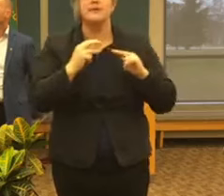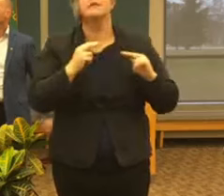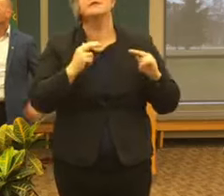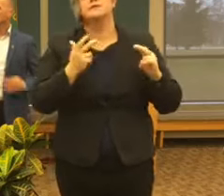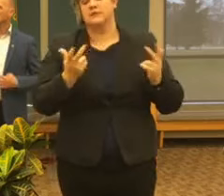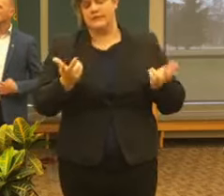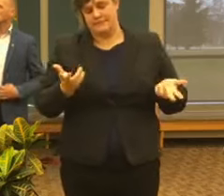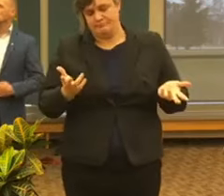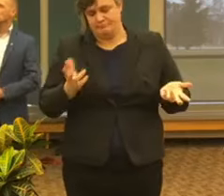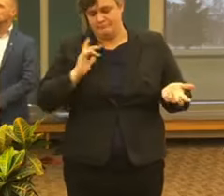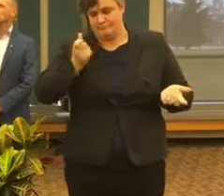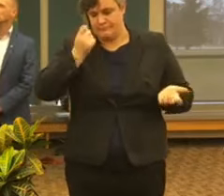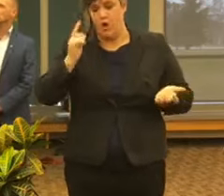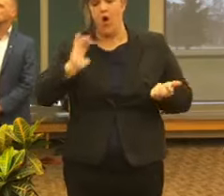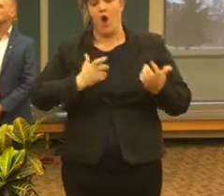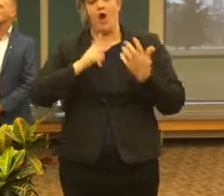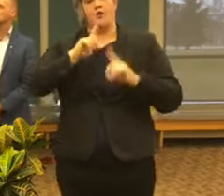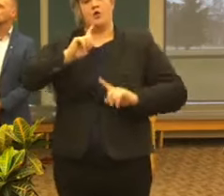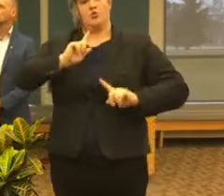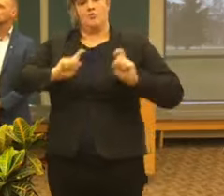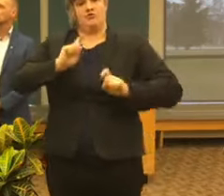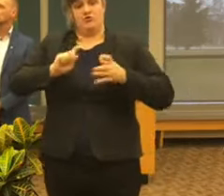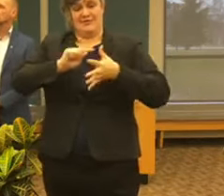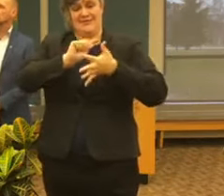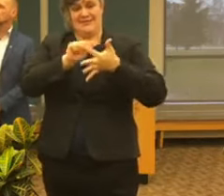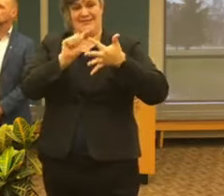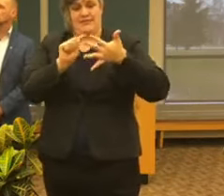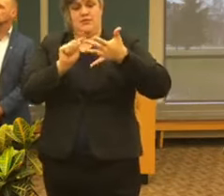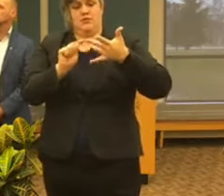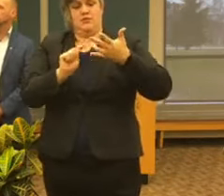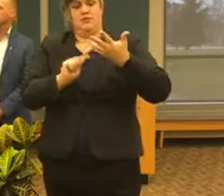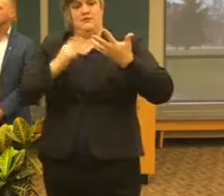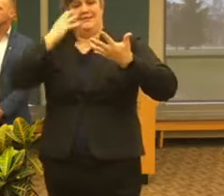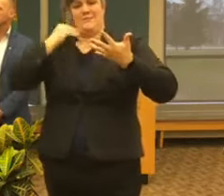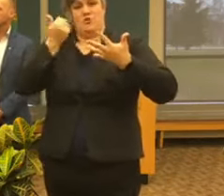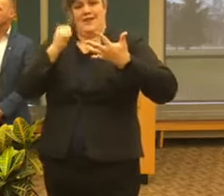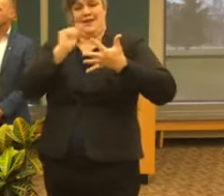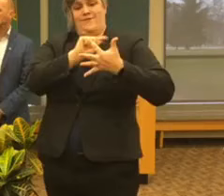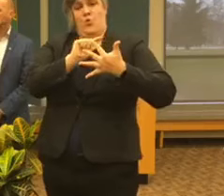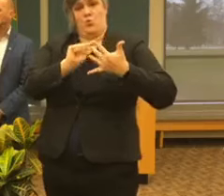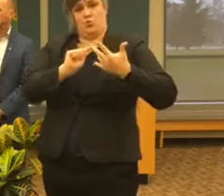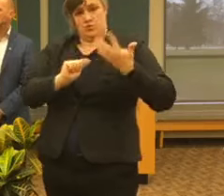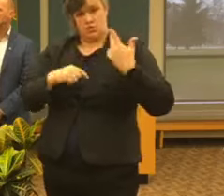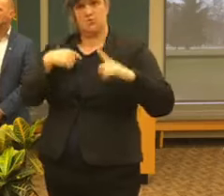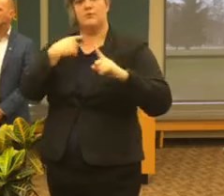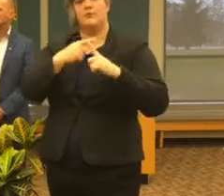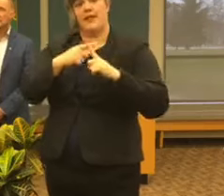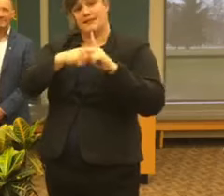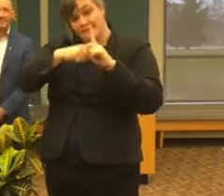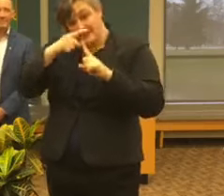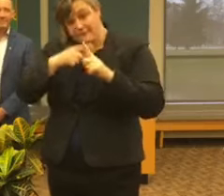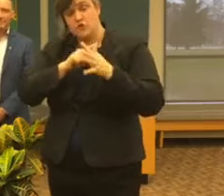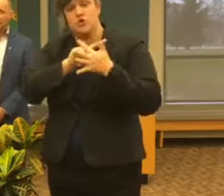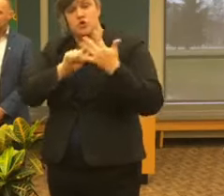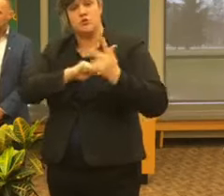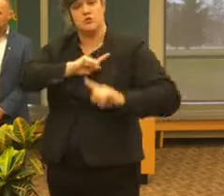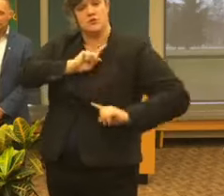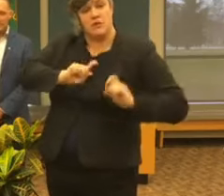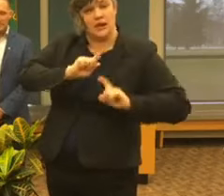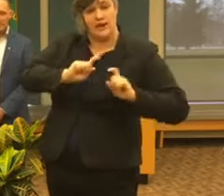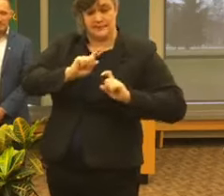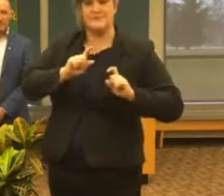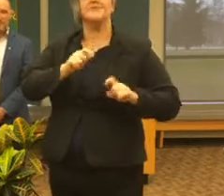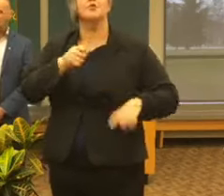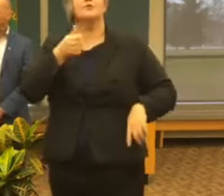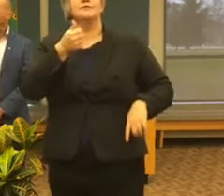gonna put together is really a questionnaire, and that's, asking the employee these questions on a daily basis and them